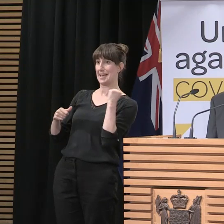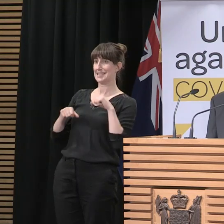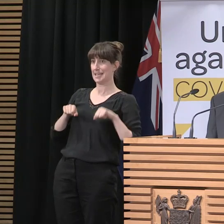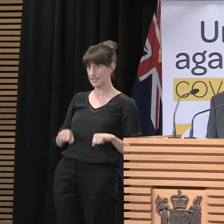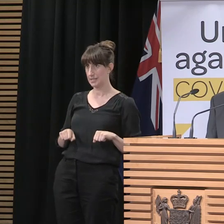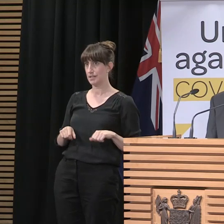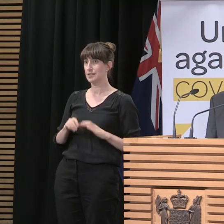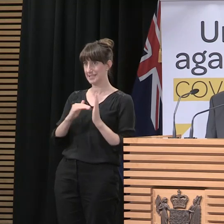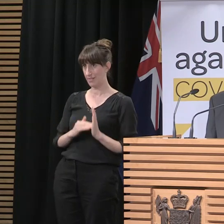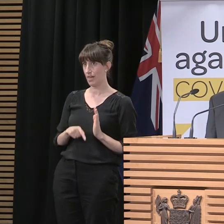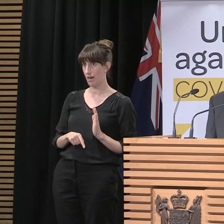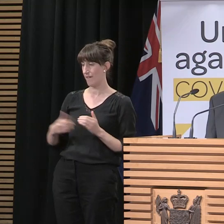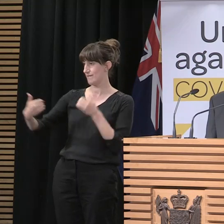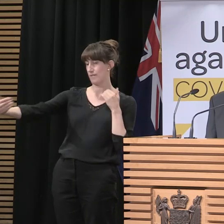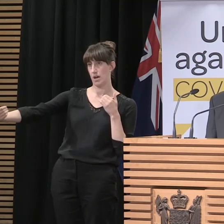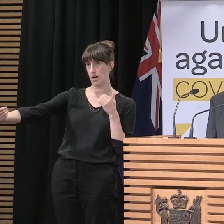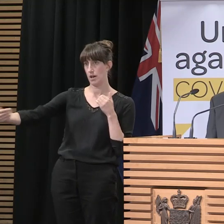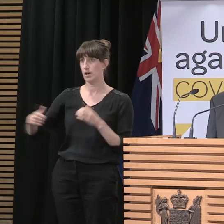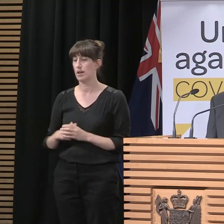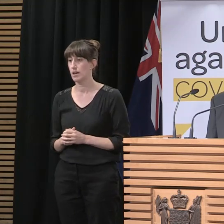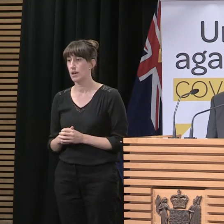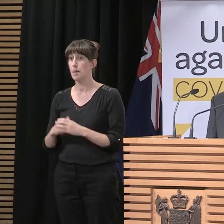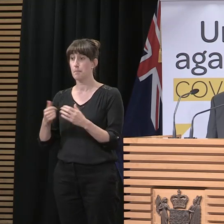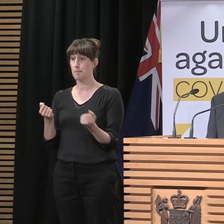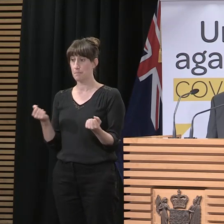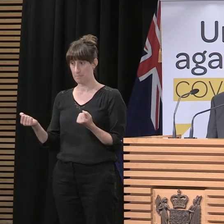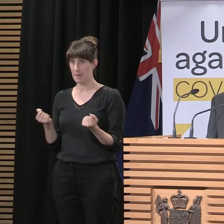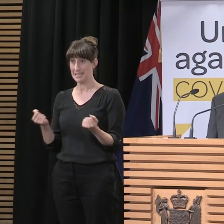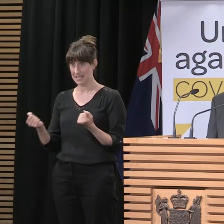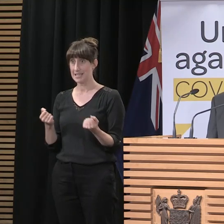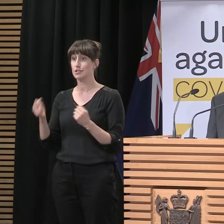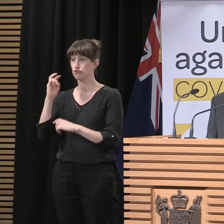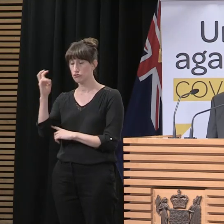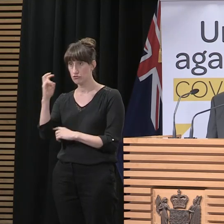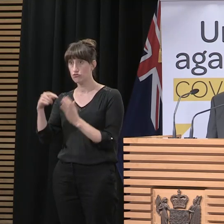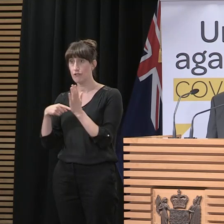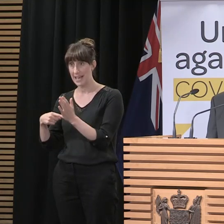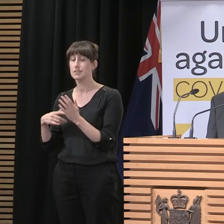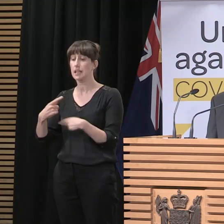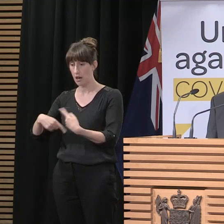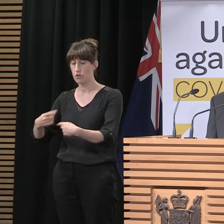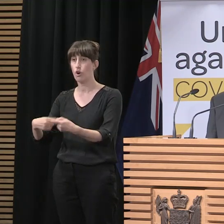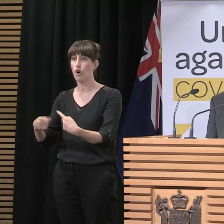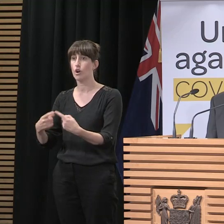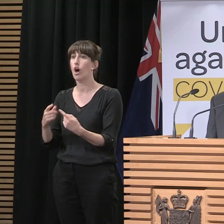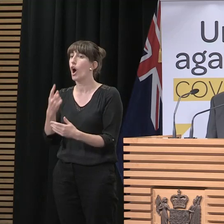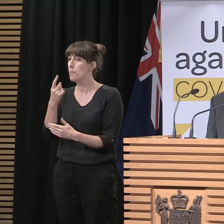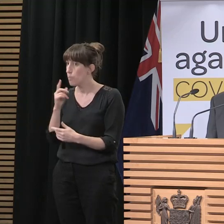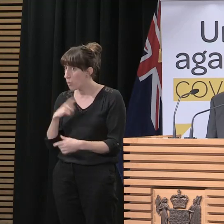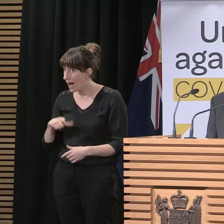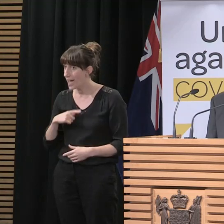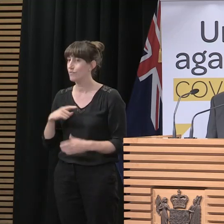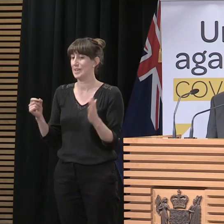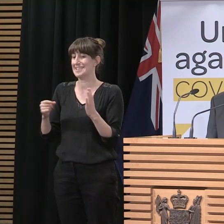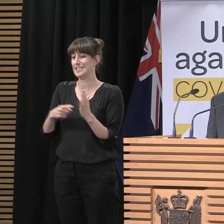for essential services workers. I've seen already, for example, in terms of parking, that Wellington City Council has announced that parking will